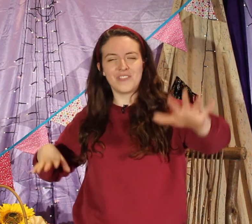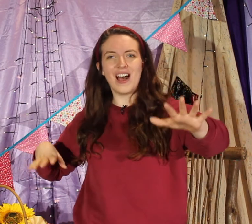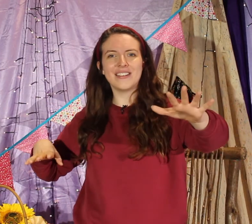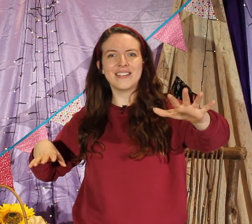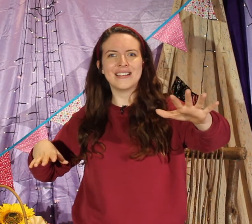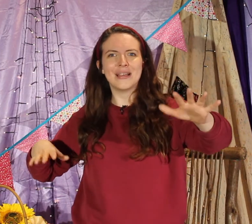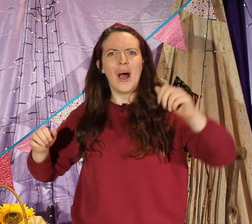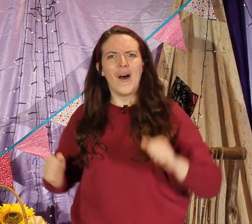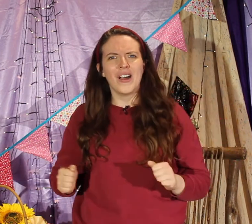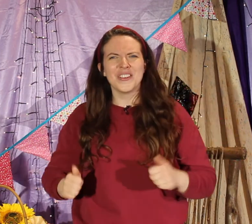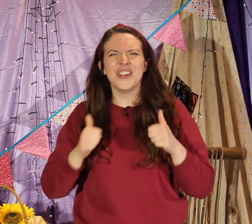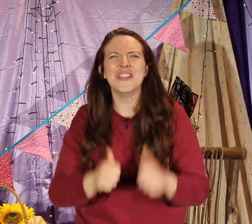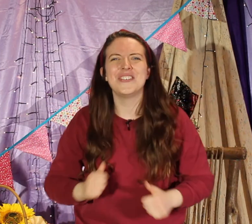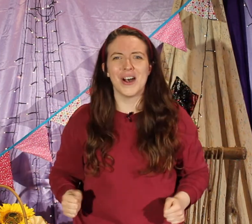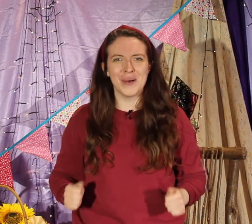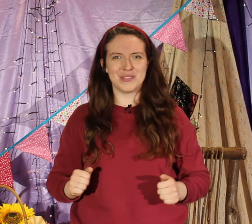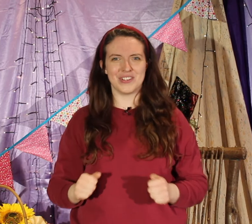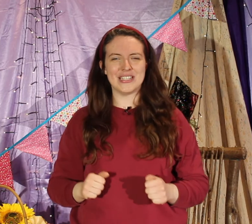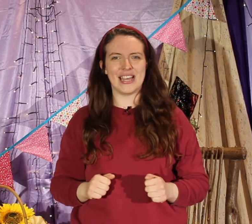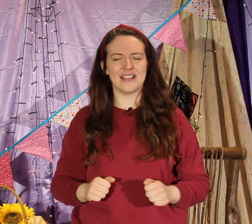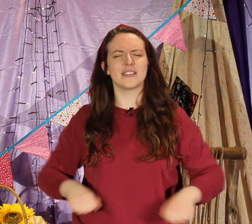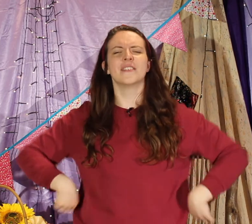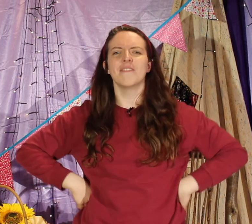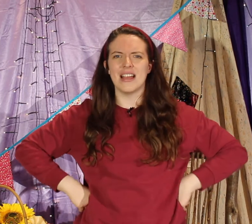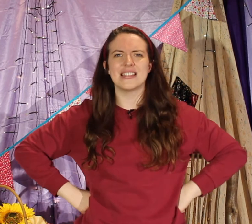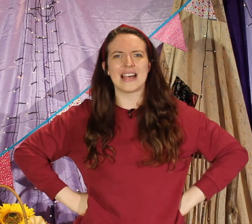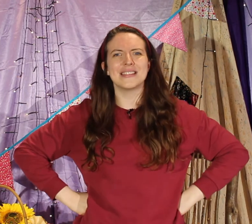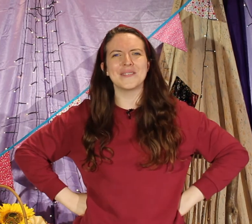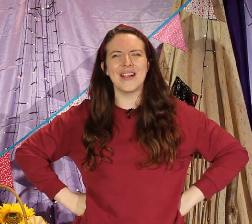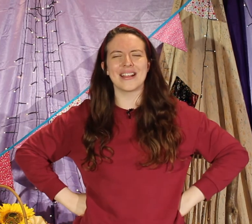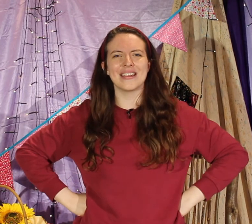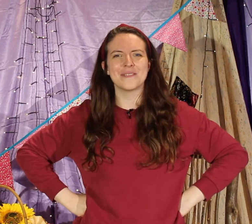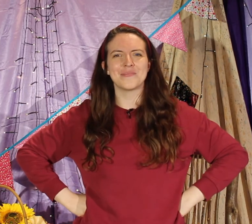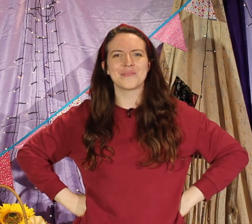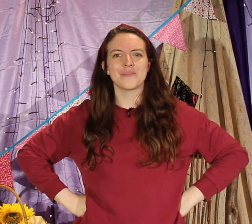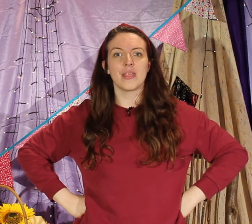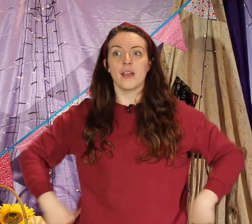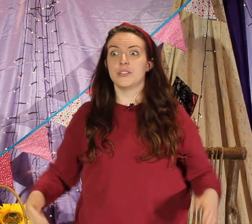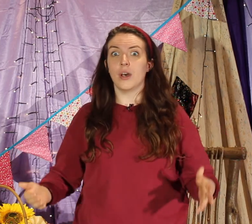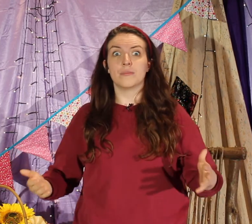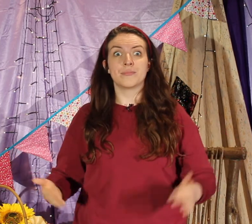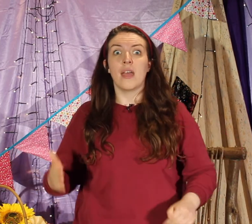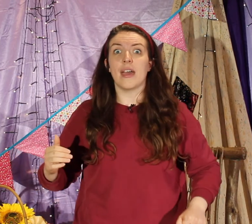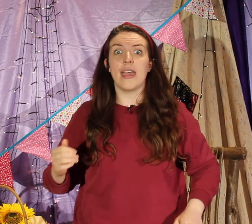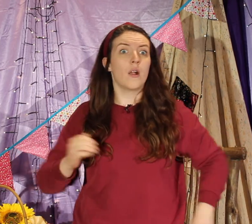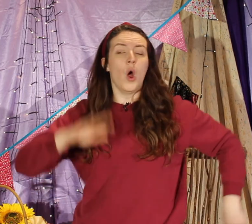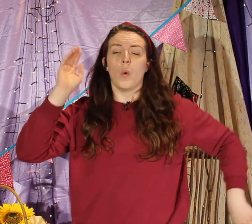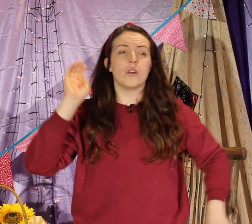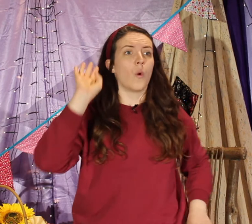fun. Good job, storytellers. Fantastic work. So, the hare was